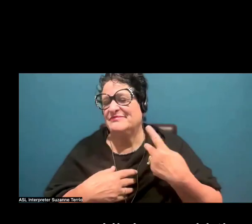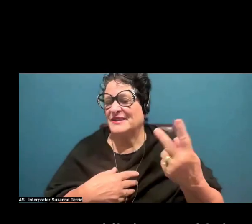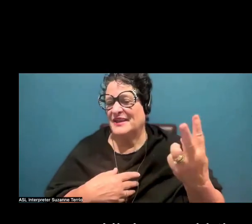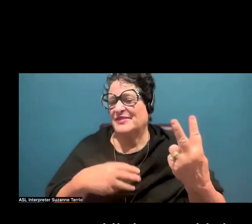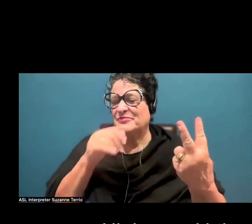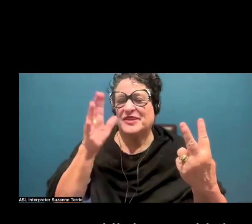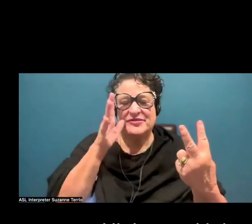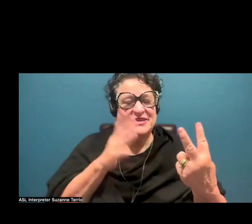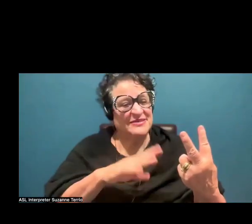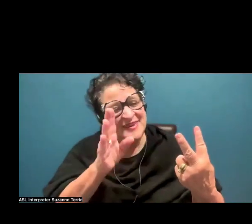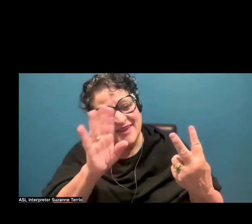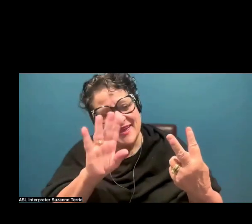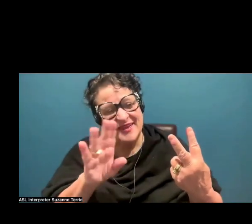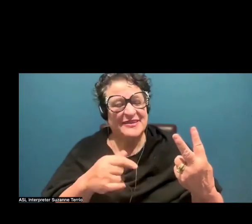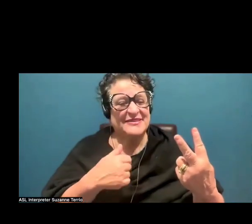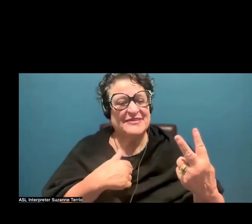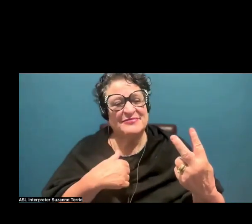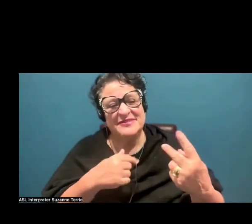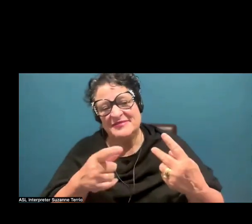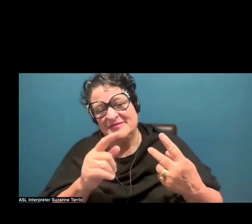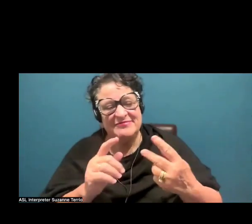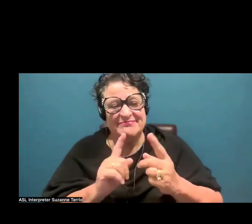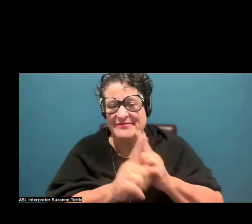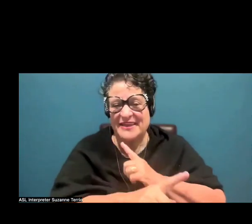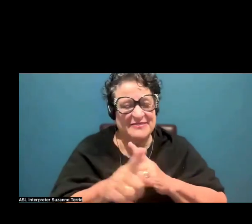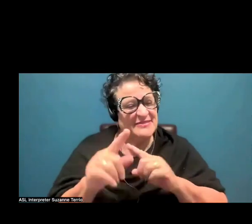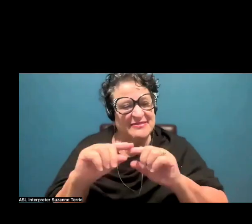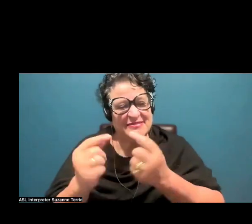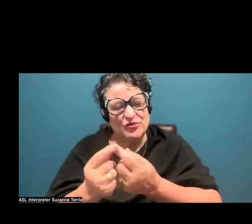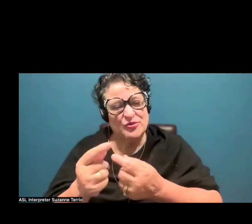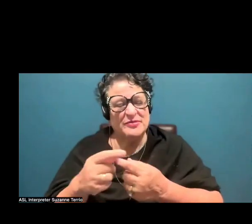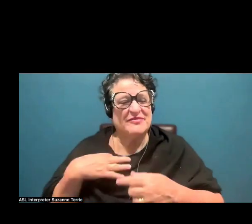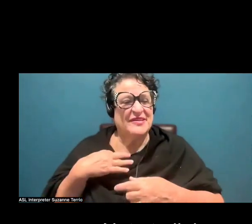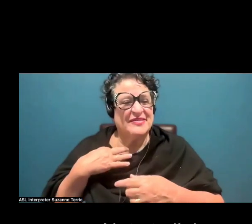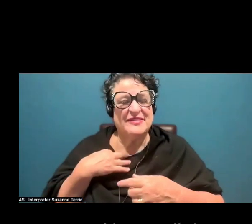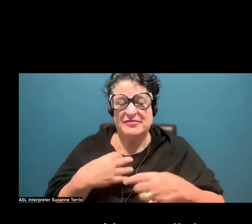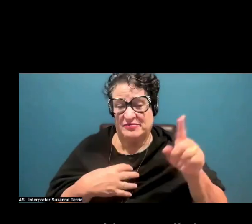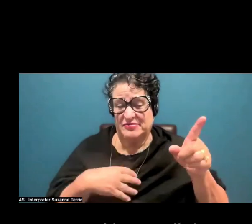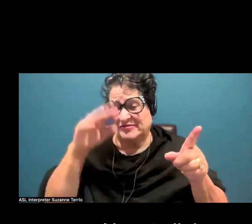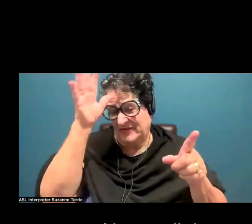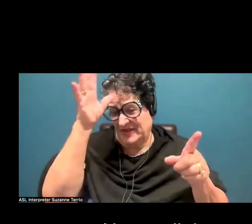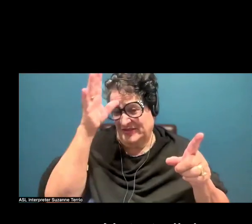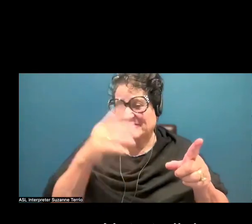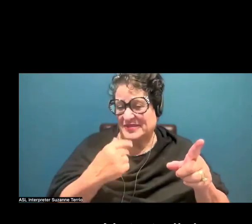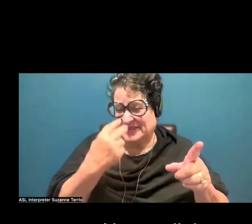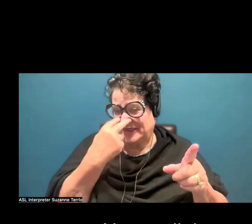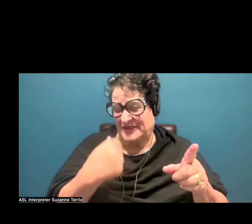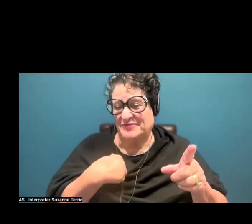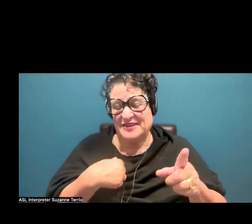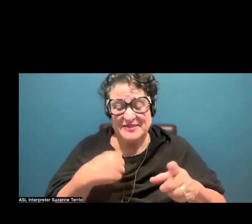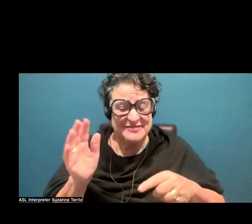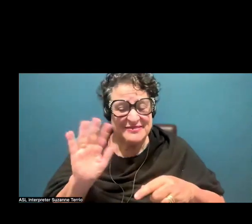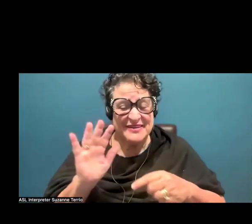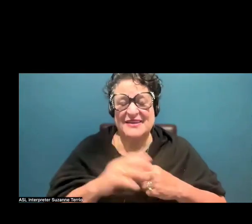skirting another group of volunteers. Sorry, I know I'm late. Mr. Bristow sees me first. Not at all, he says, and waves me closer.